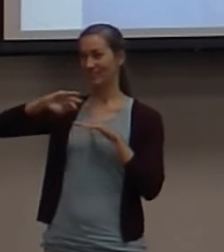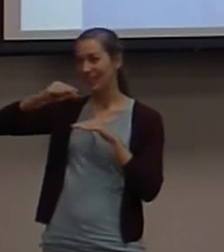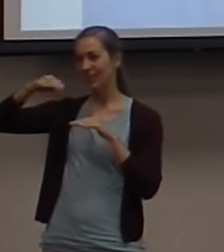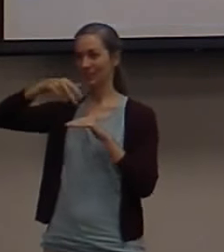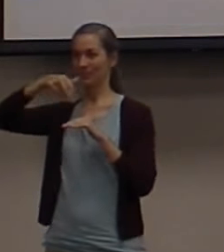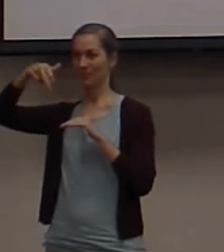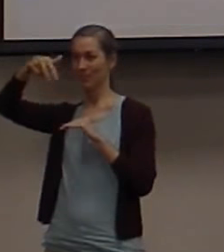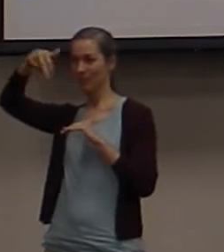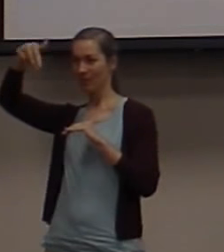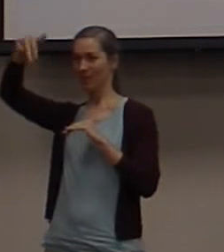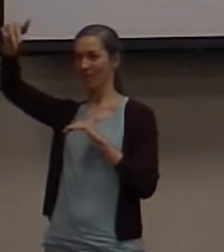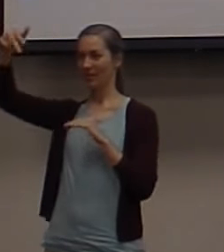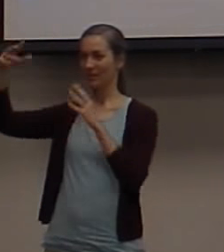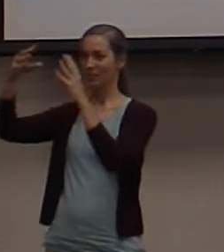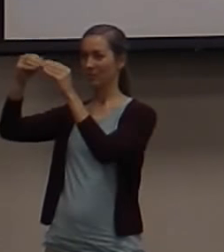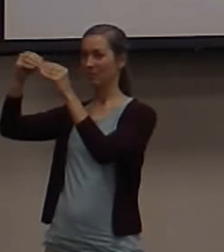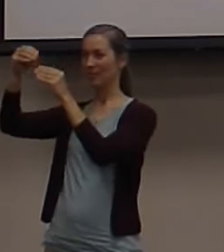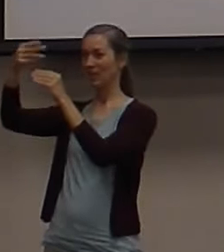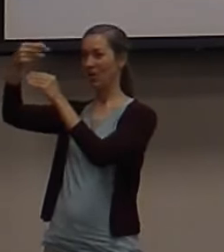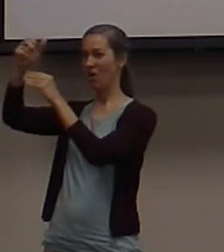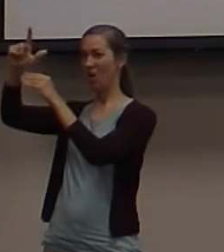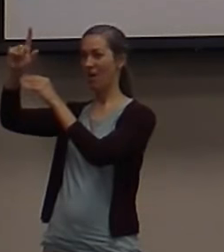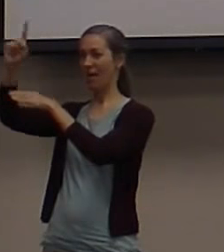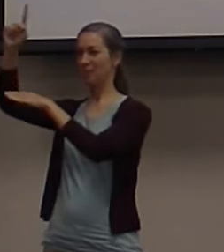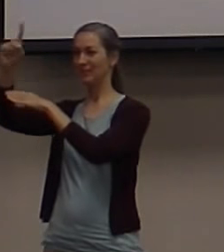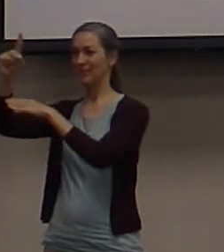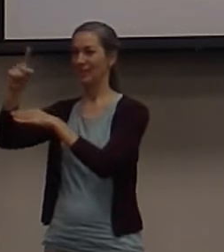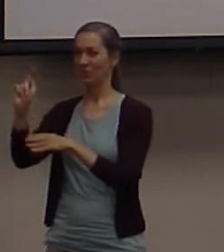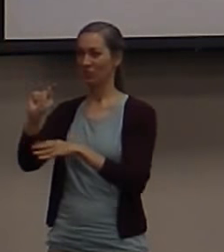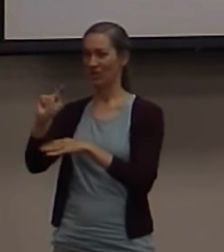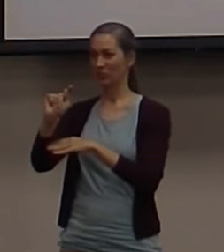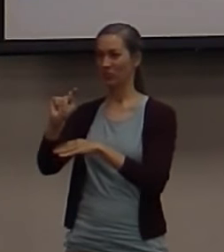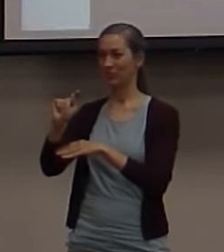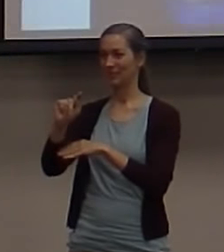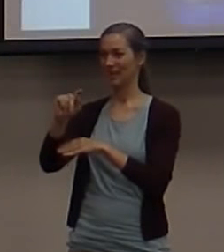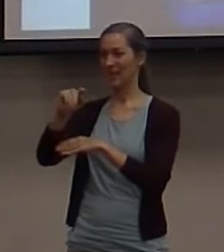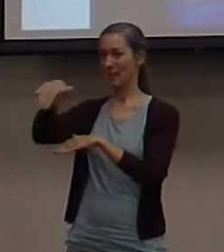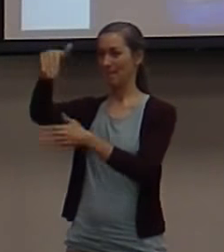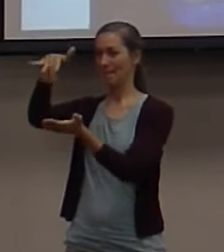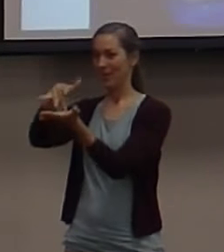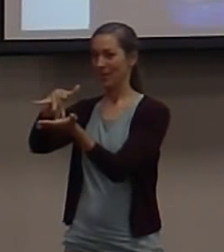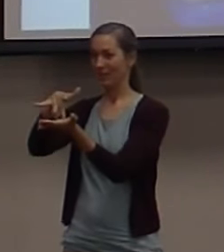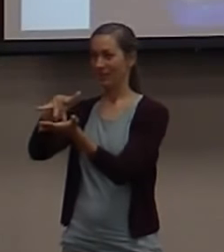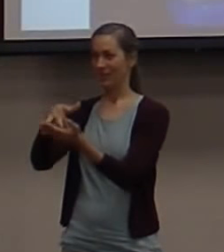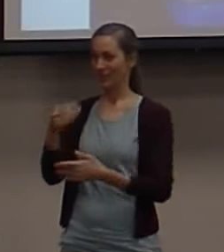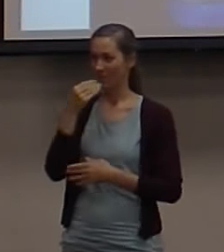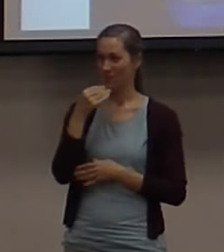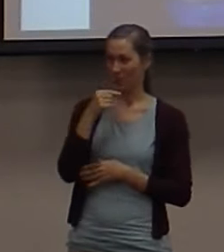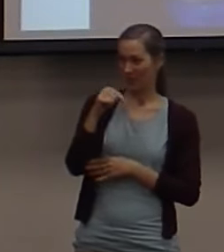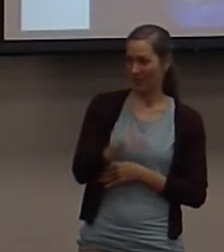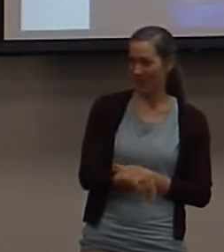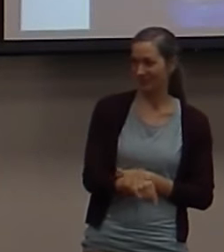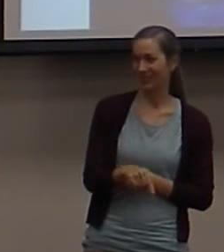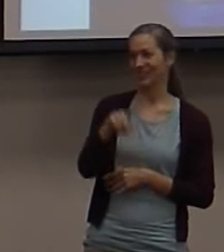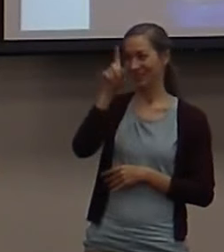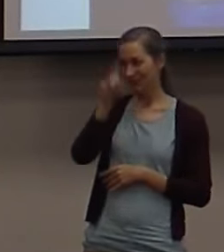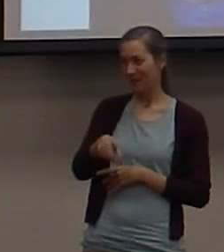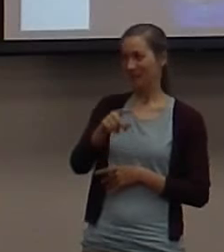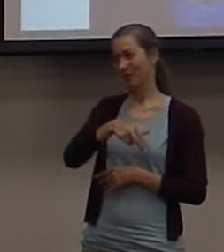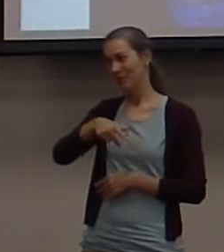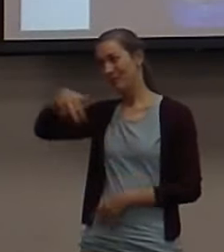meeting hall on the top, the restrooms in the middle, and the food down the bottom, just to make sure you made the trip several times a